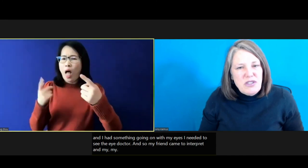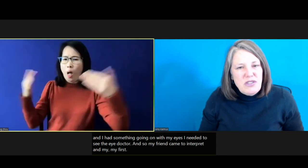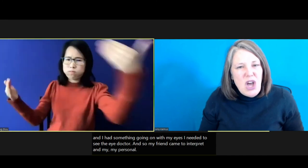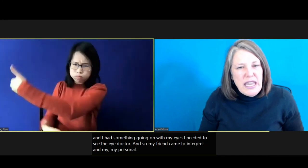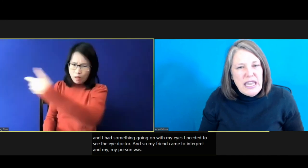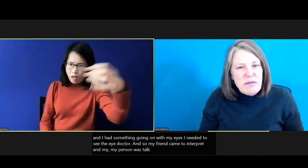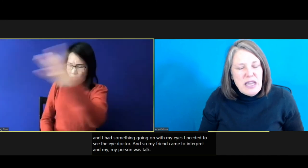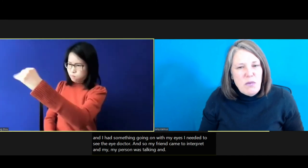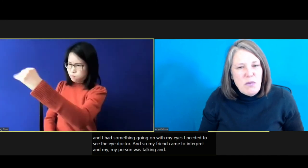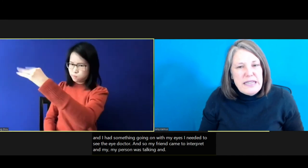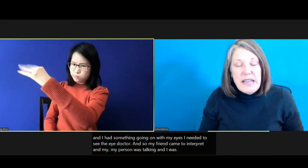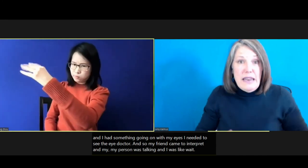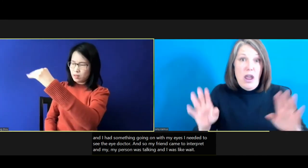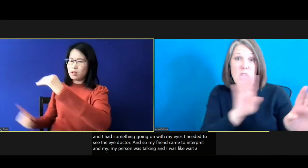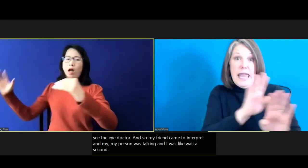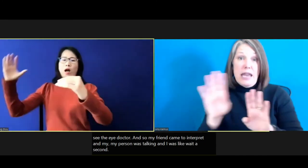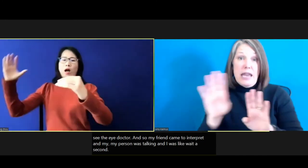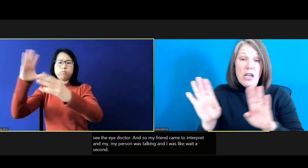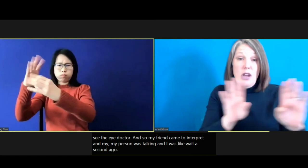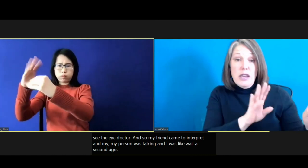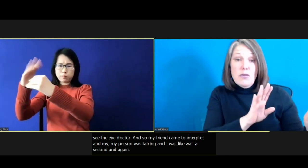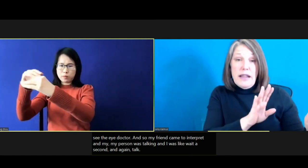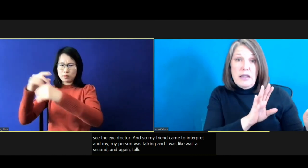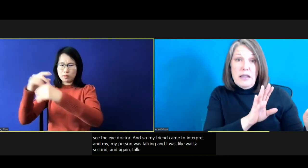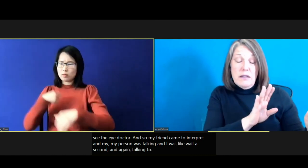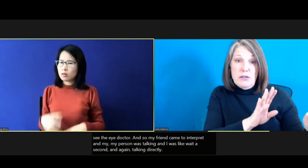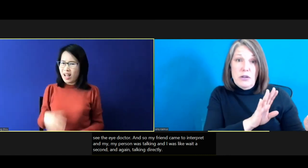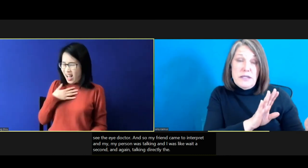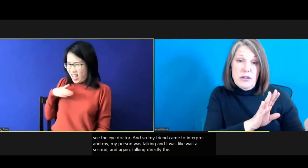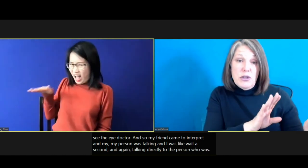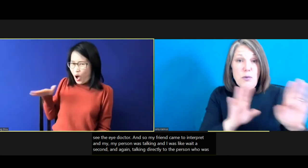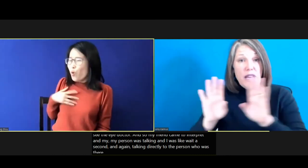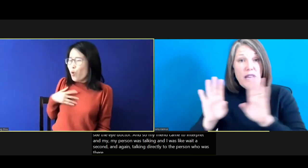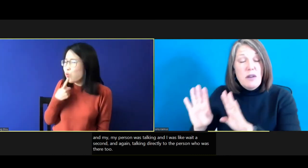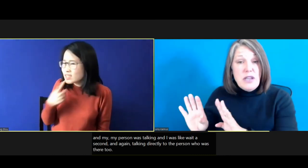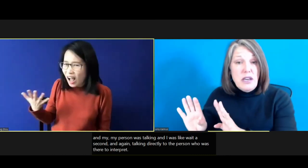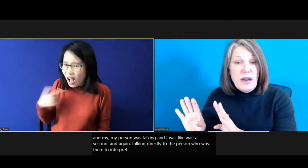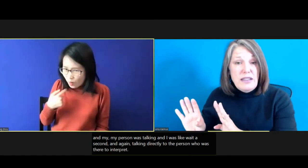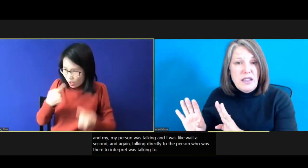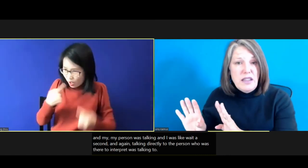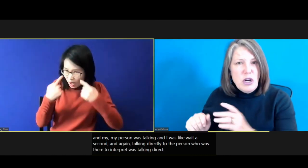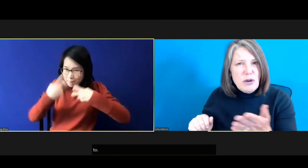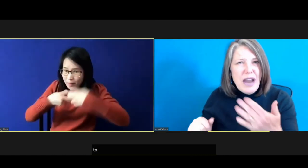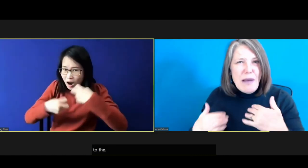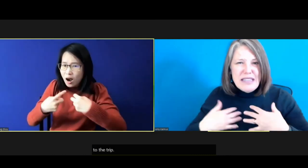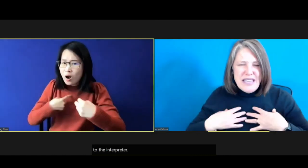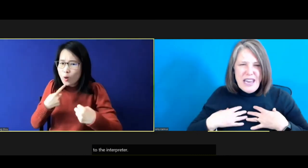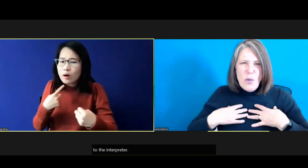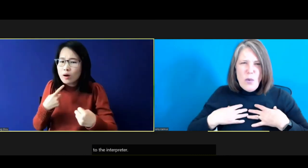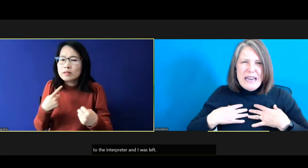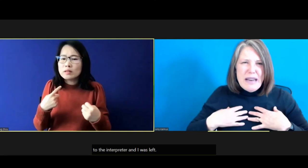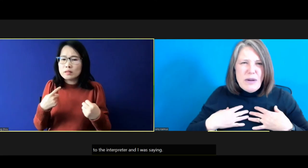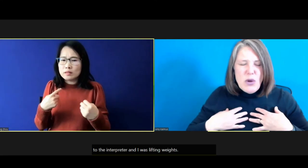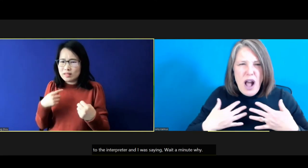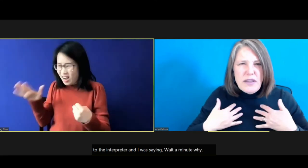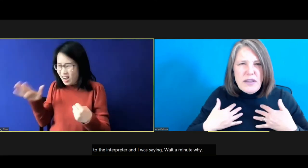was talking, and I was like, wait a second. And again, talking directly, the person who was there to interpret was talking directly to the interpreter. And I was left saying,